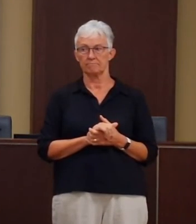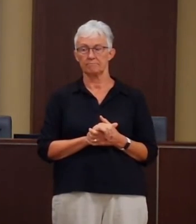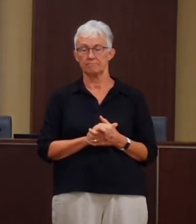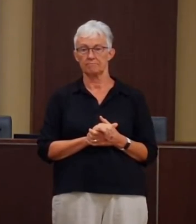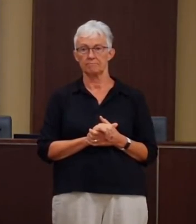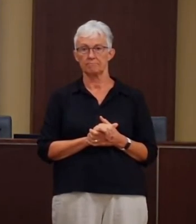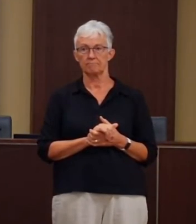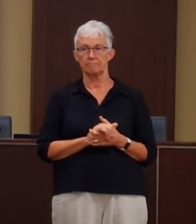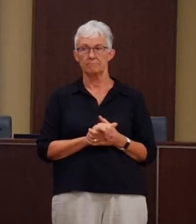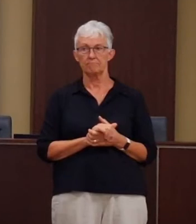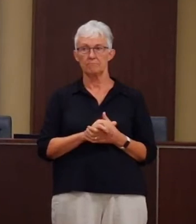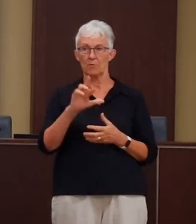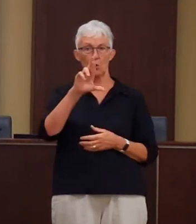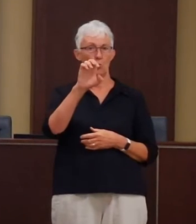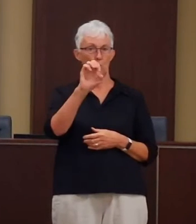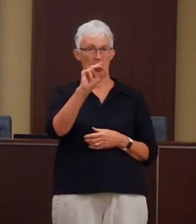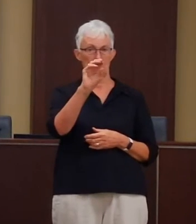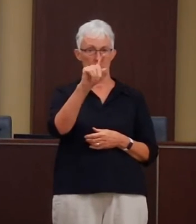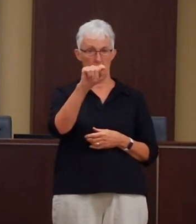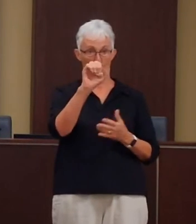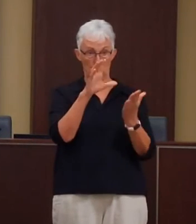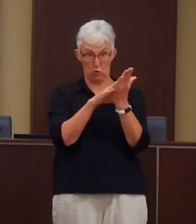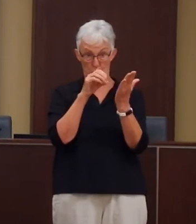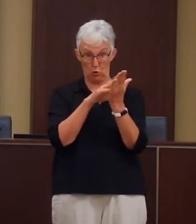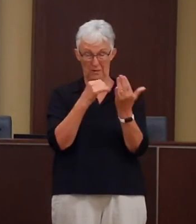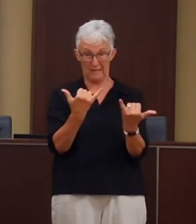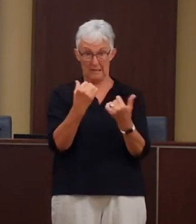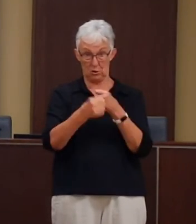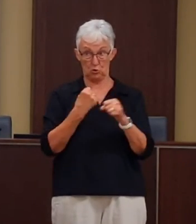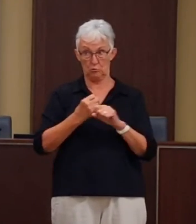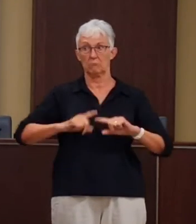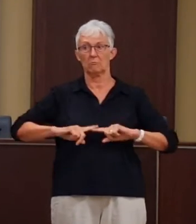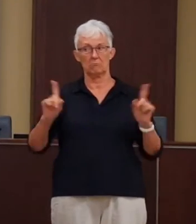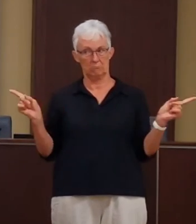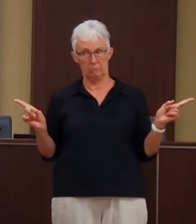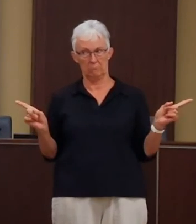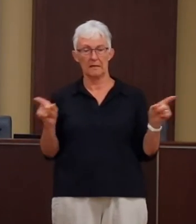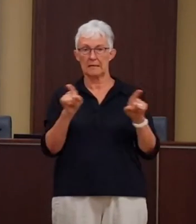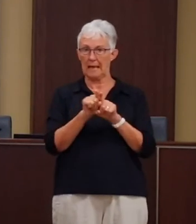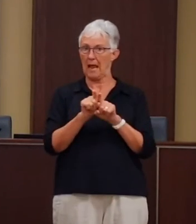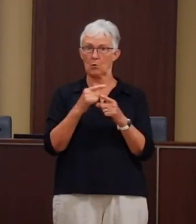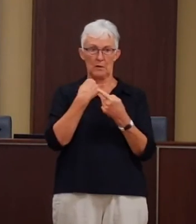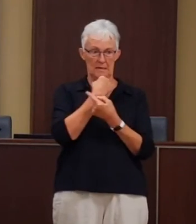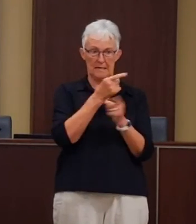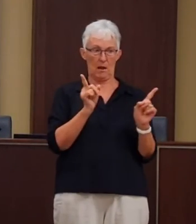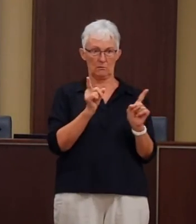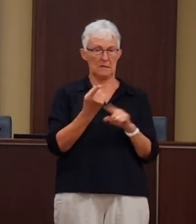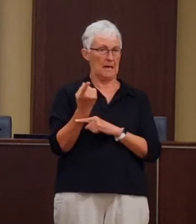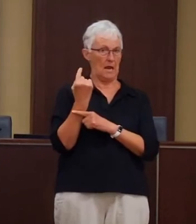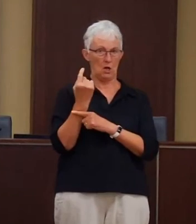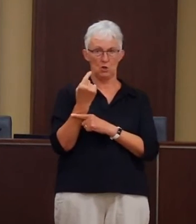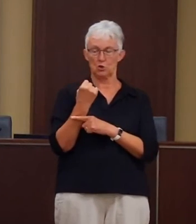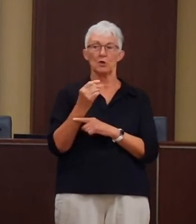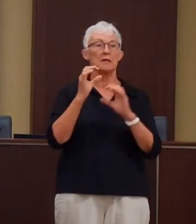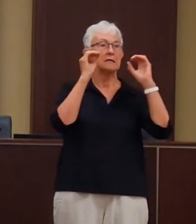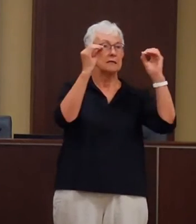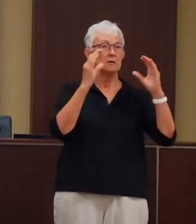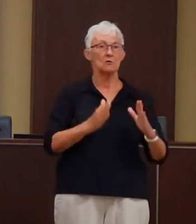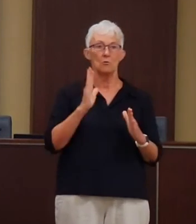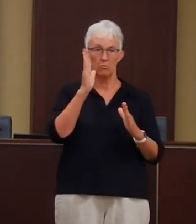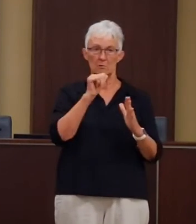is also different this year, as many know. As it was announced last year, we will no longer be doing hybrid learning with teachers teaching both